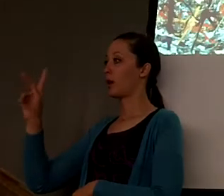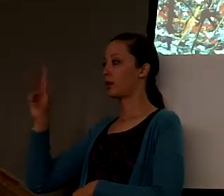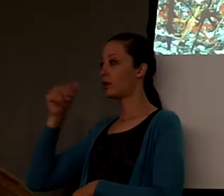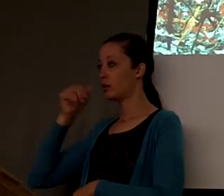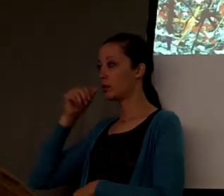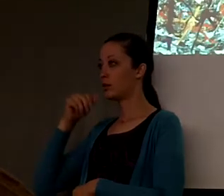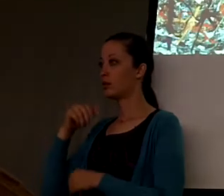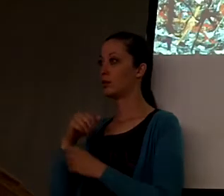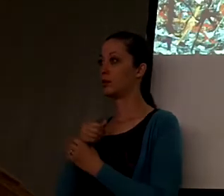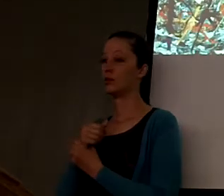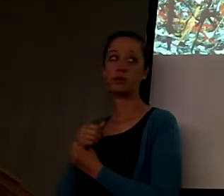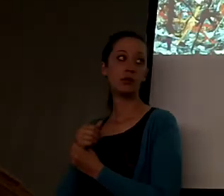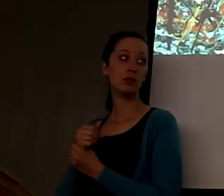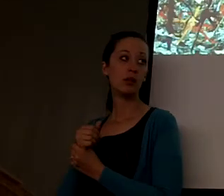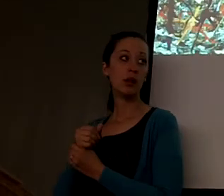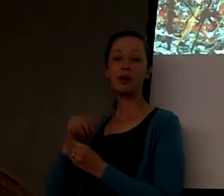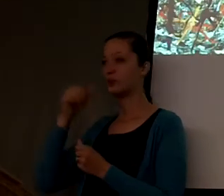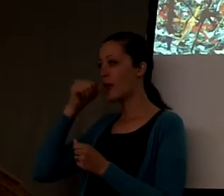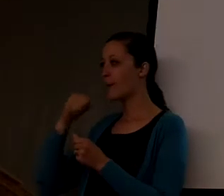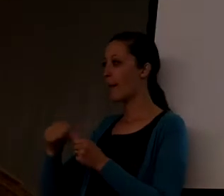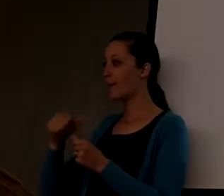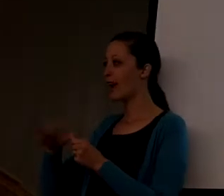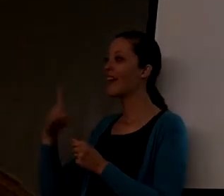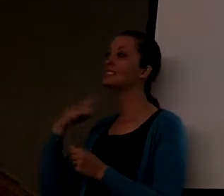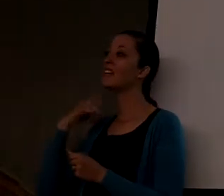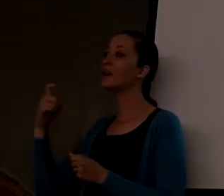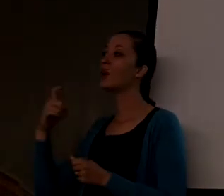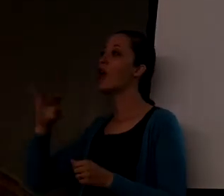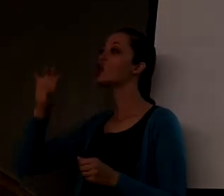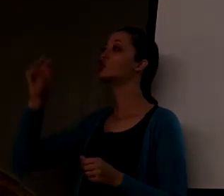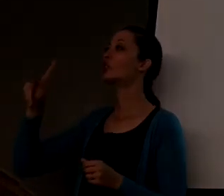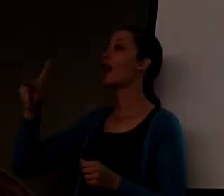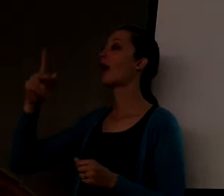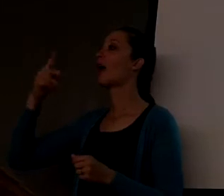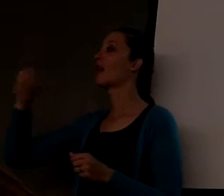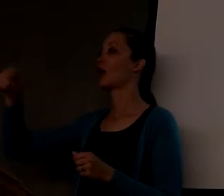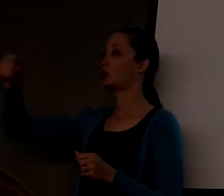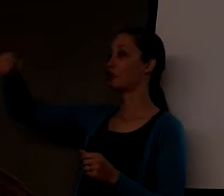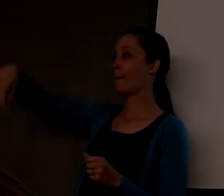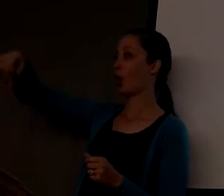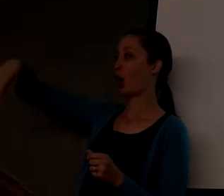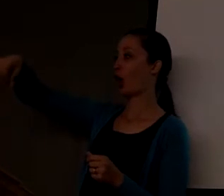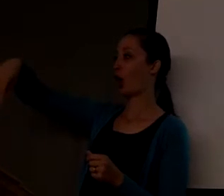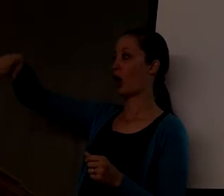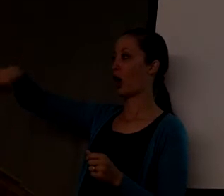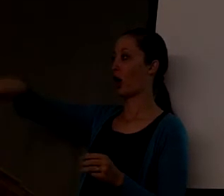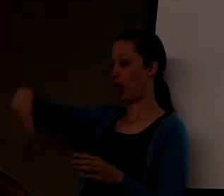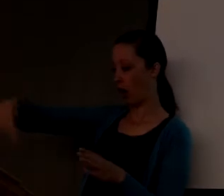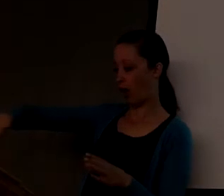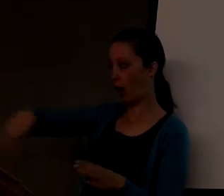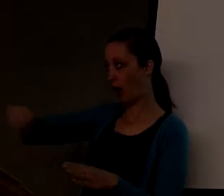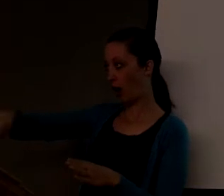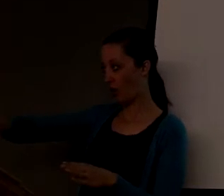Jack the Dripper. And this is Picasso's Girl in the Mirror.